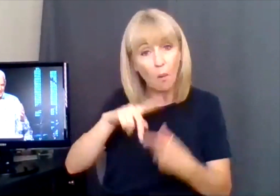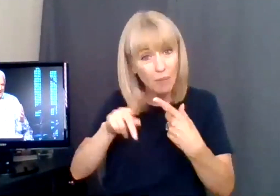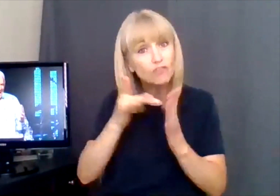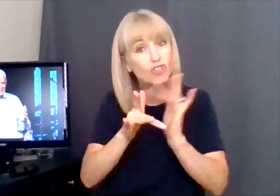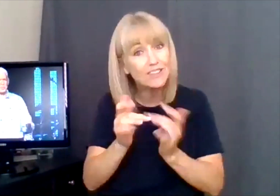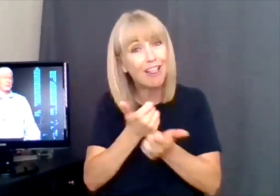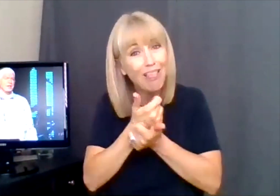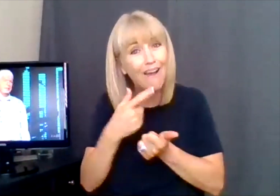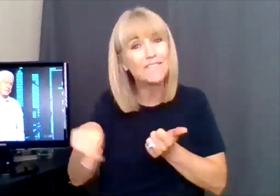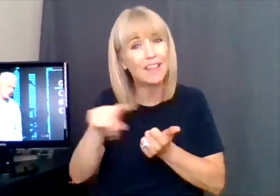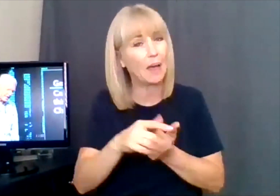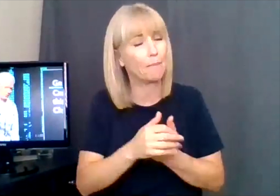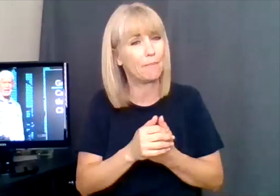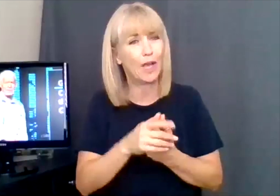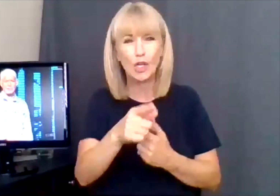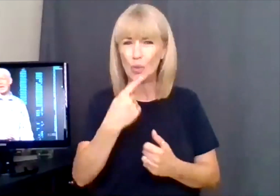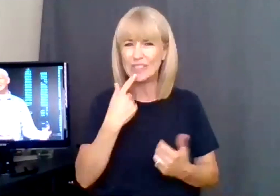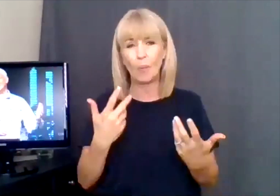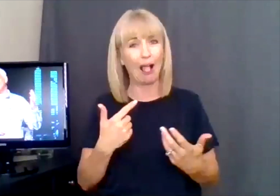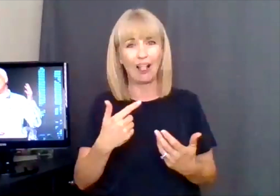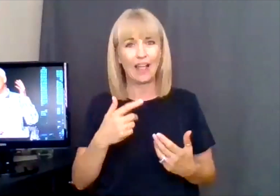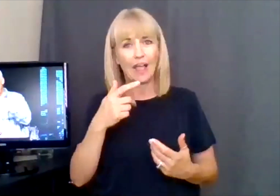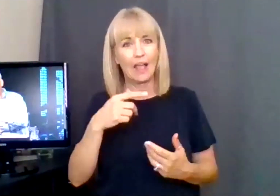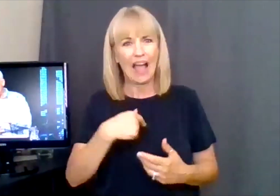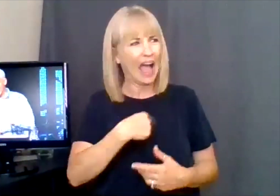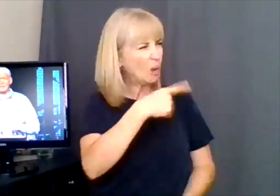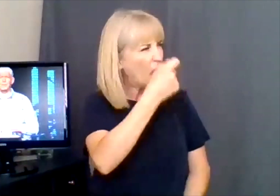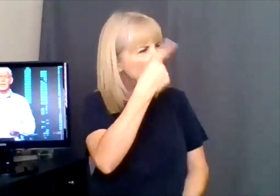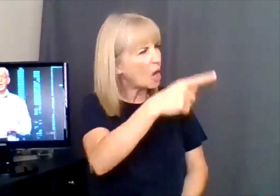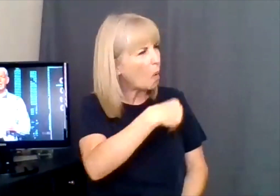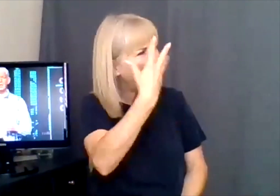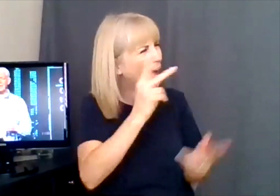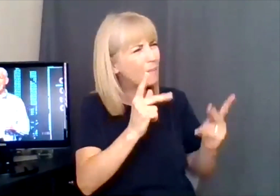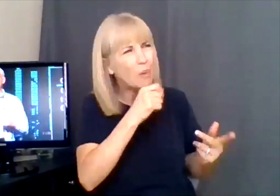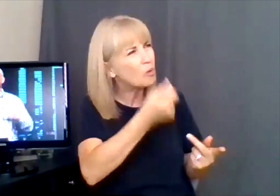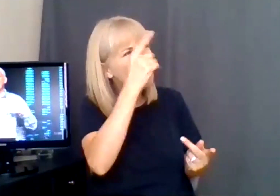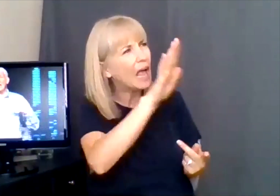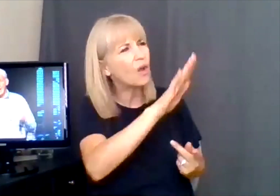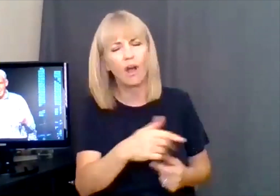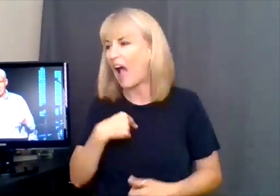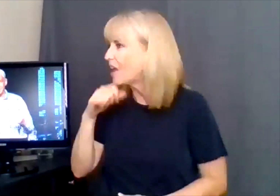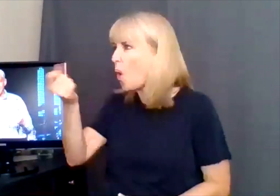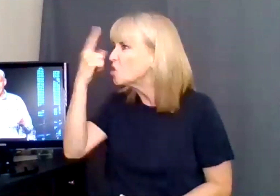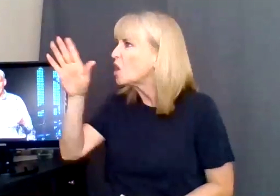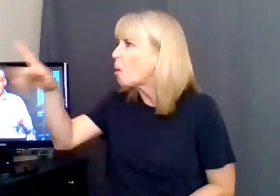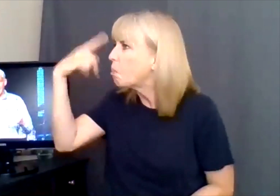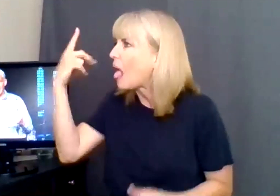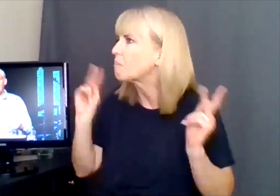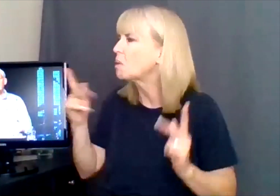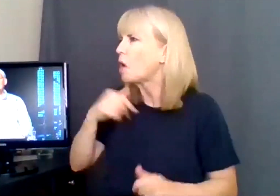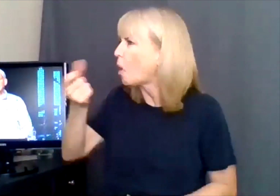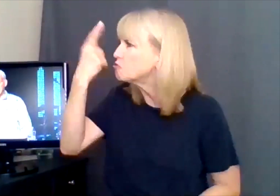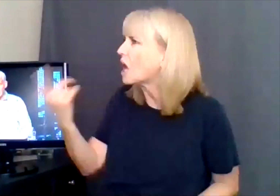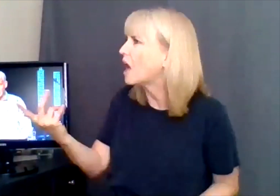we can say, I just don't understand white people. I just don't understand black people. And that is on us.